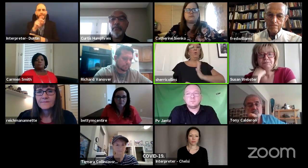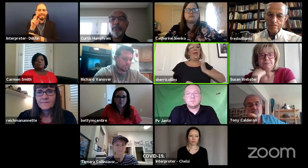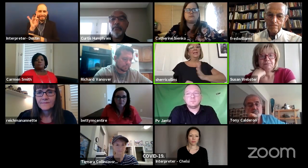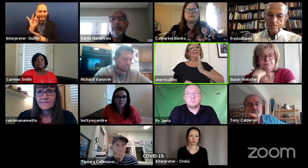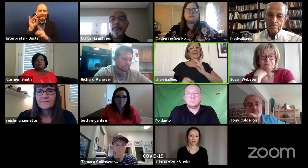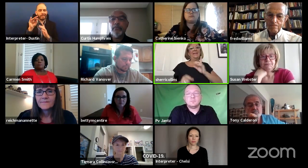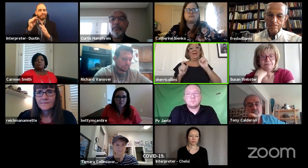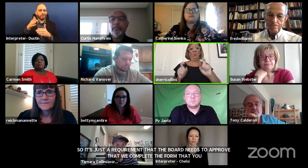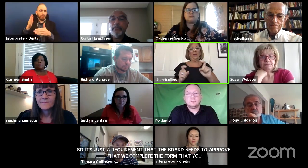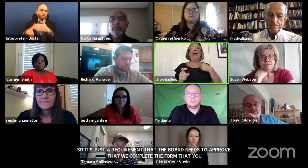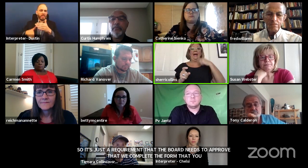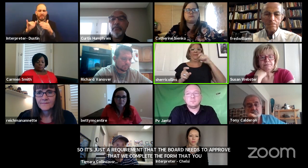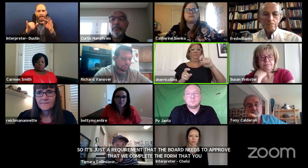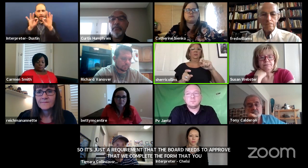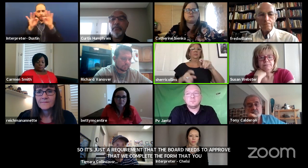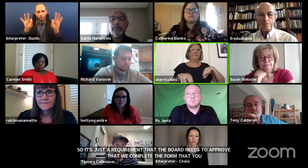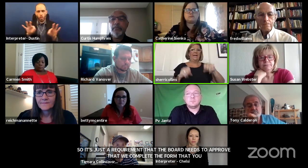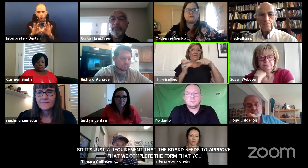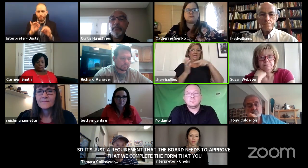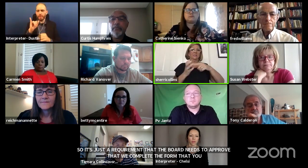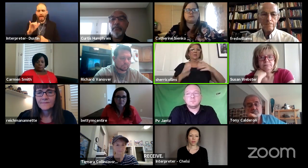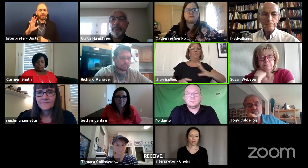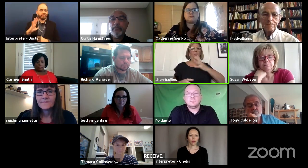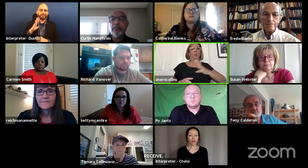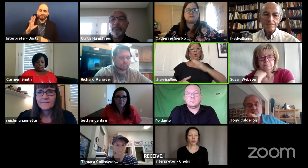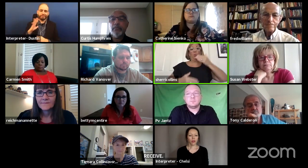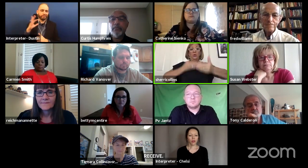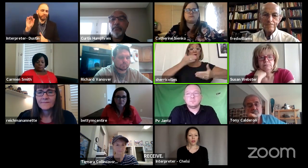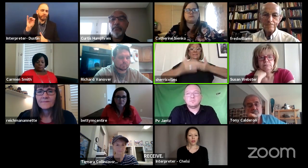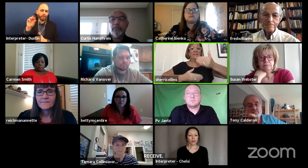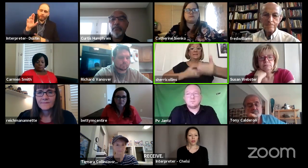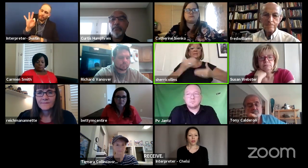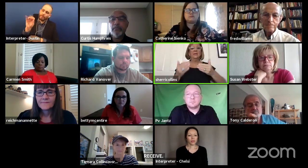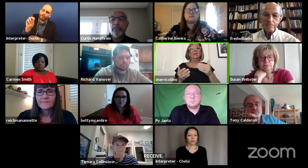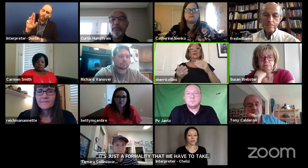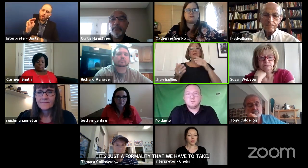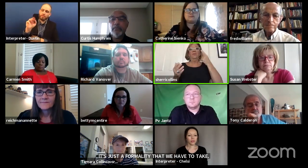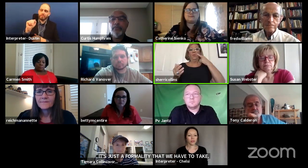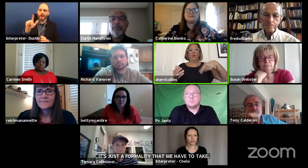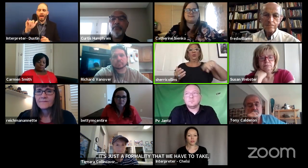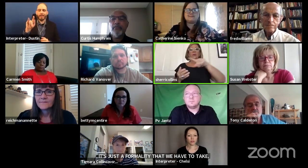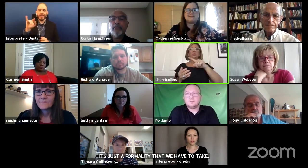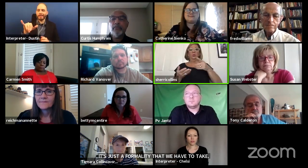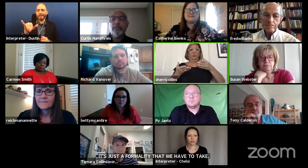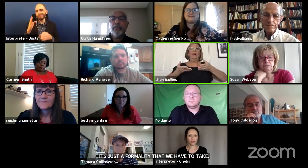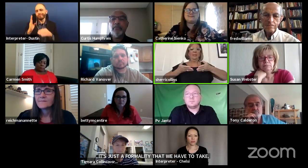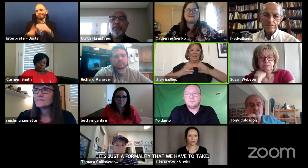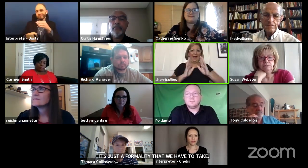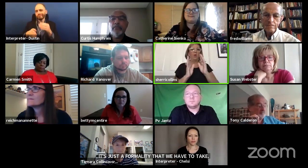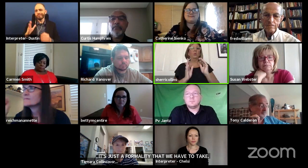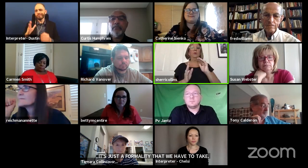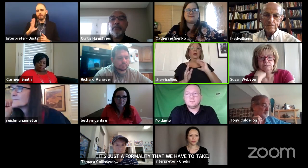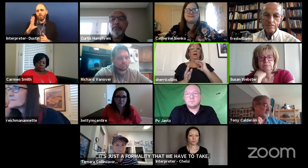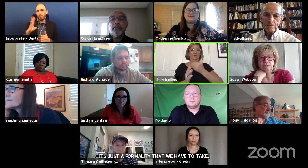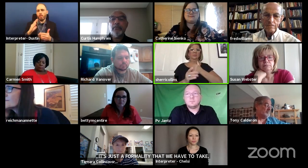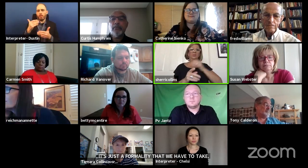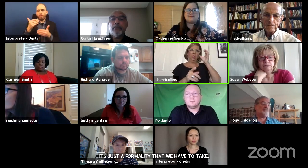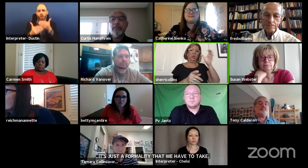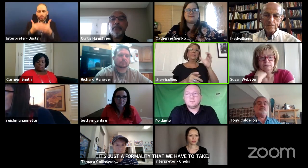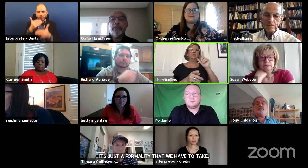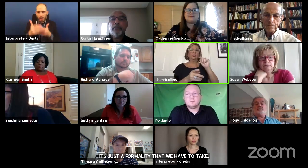a formality that we have to take this a formal process for you to allow